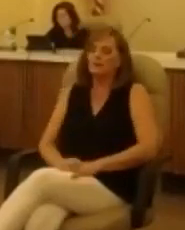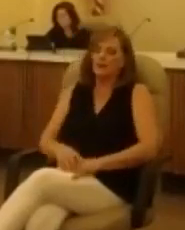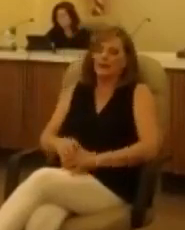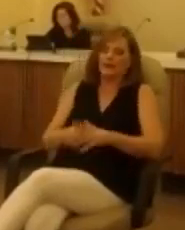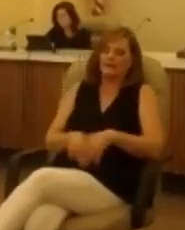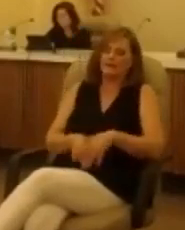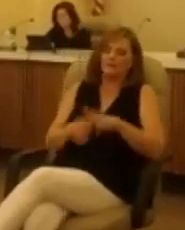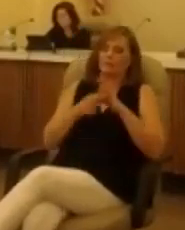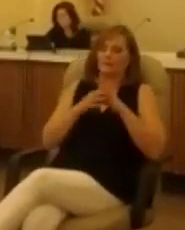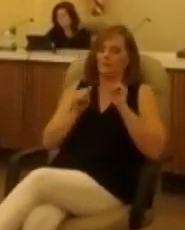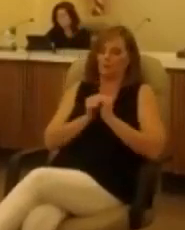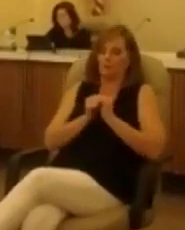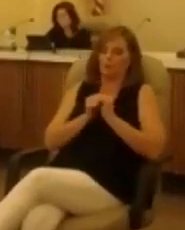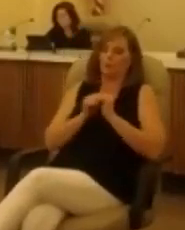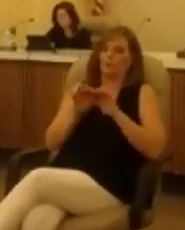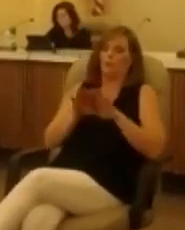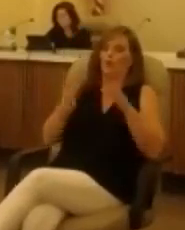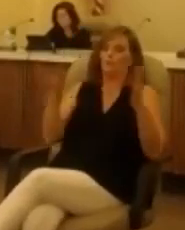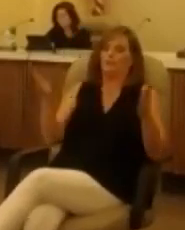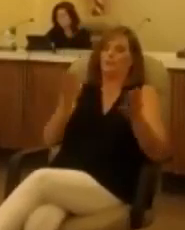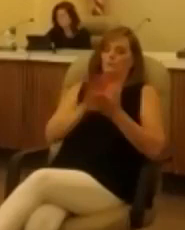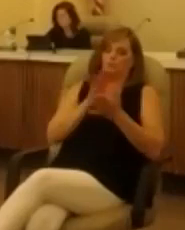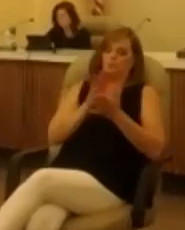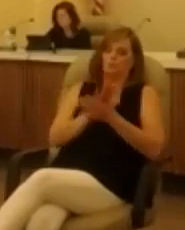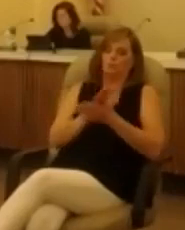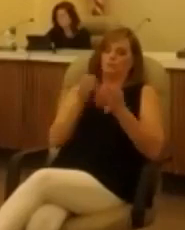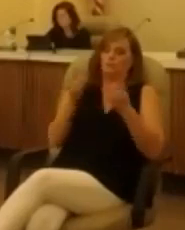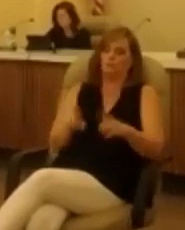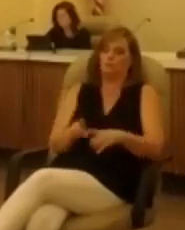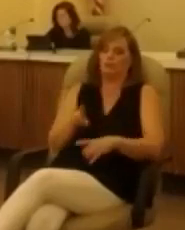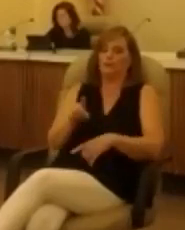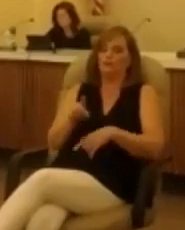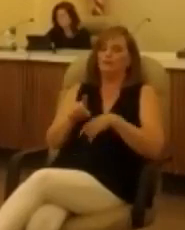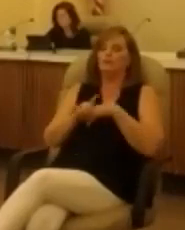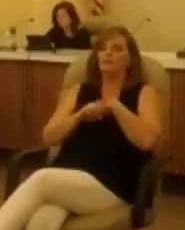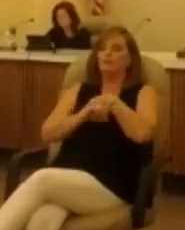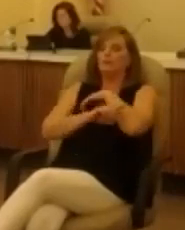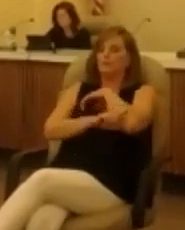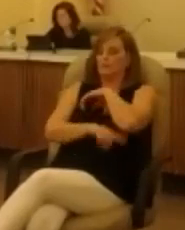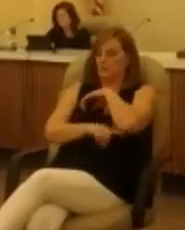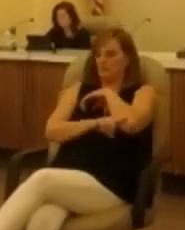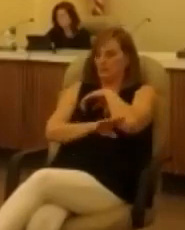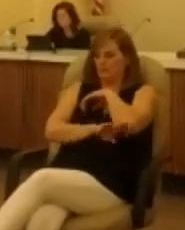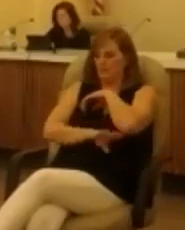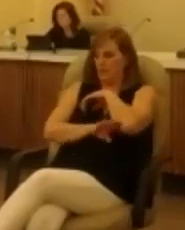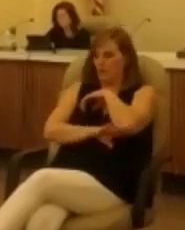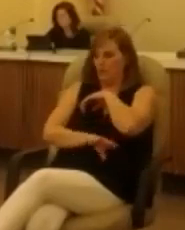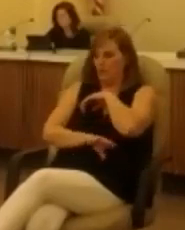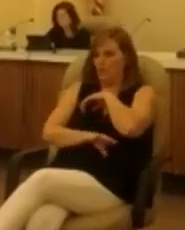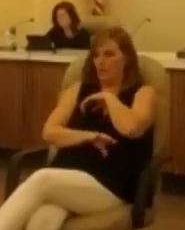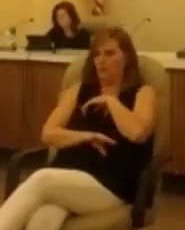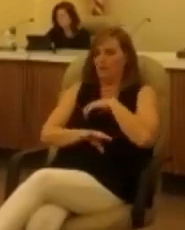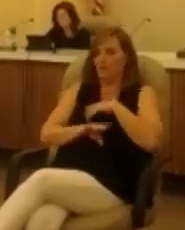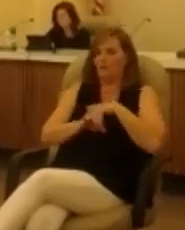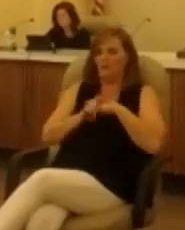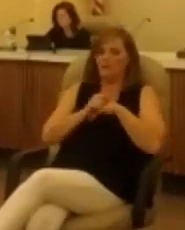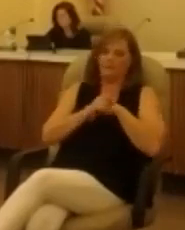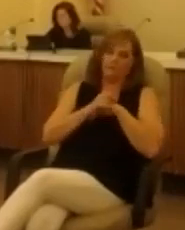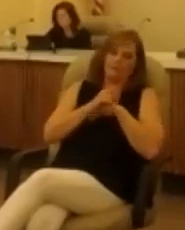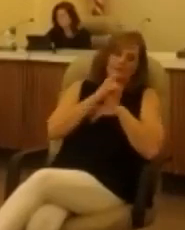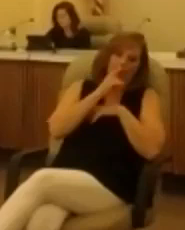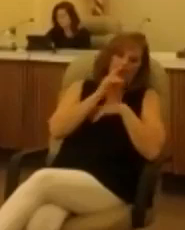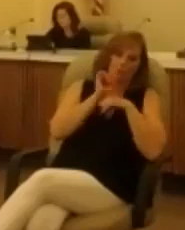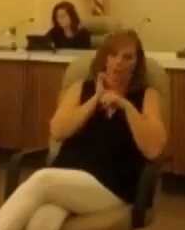schools in the fall. So anyone with an invested interest whether you have kids, whether you're working